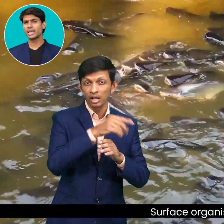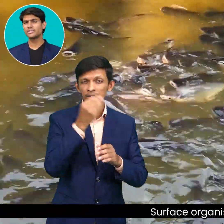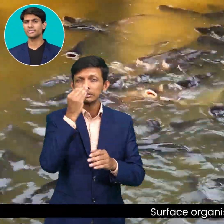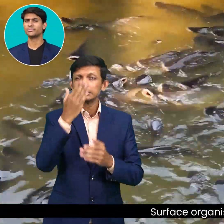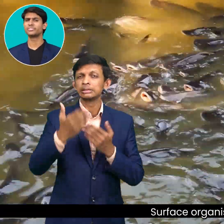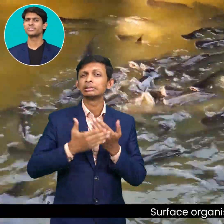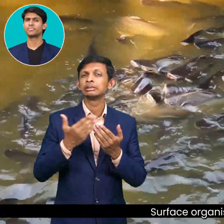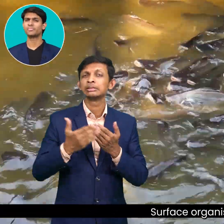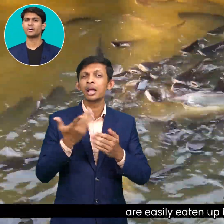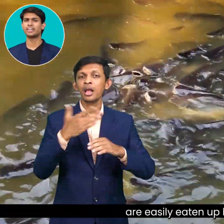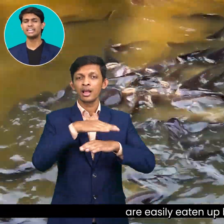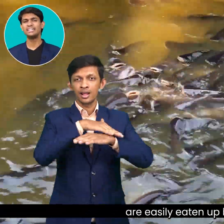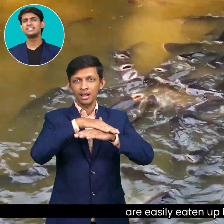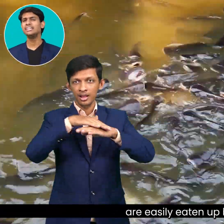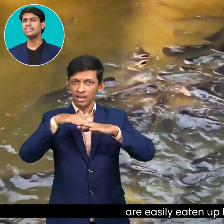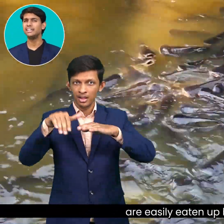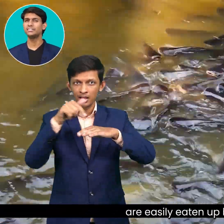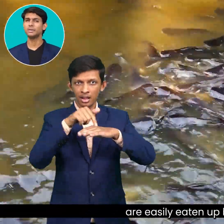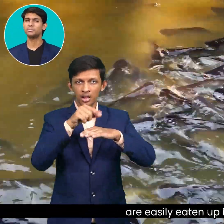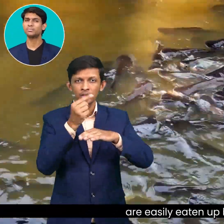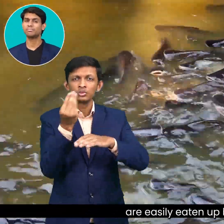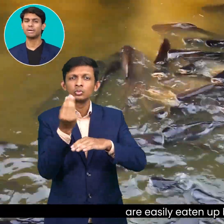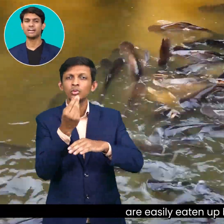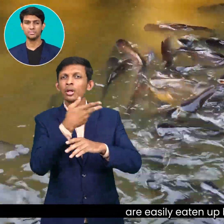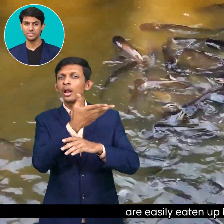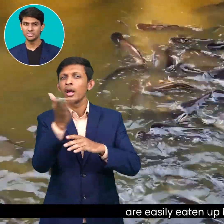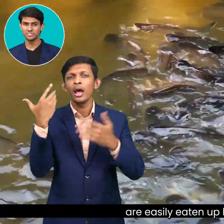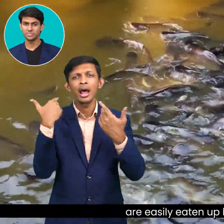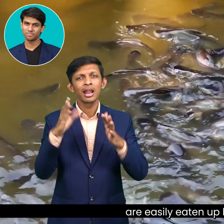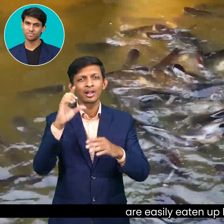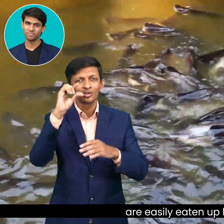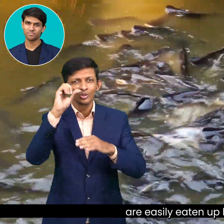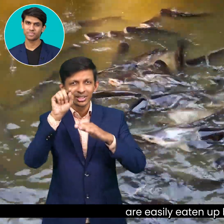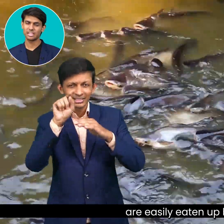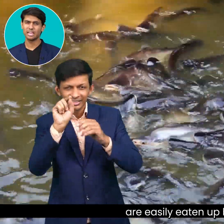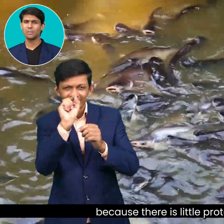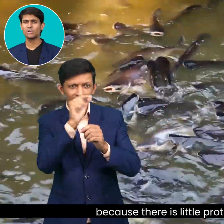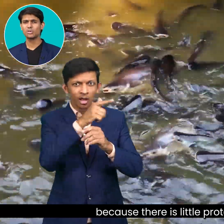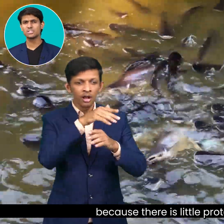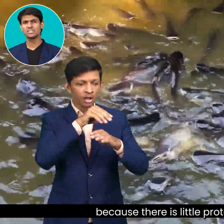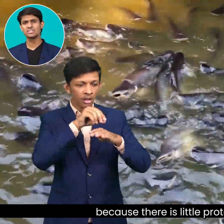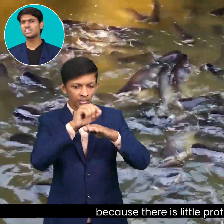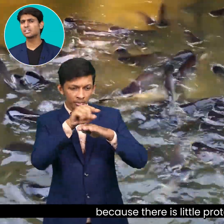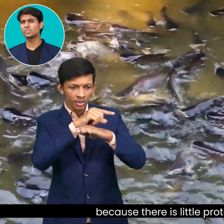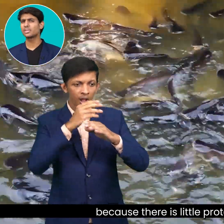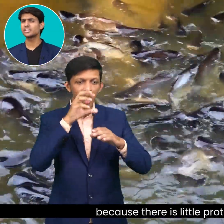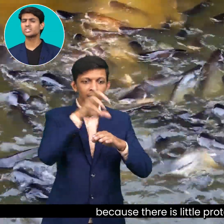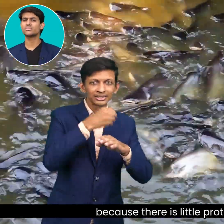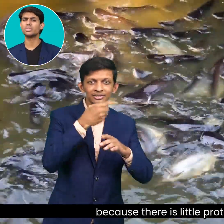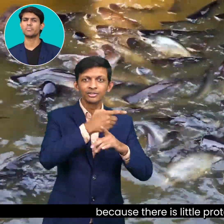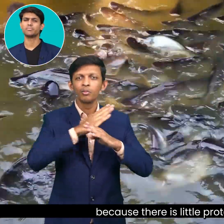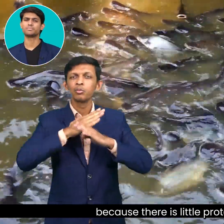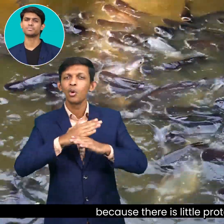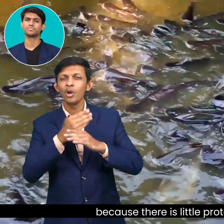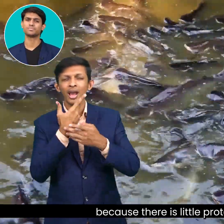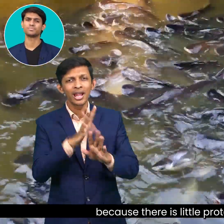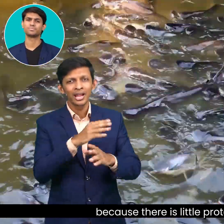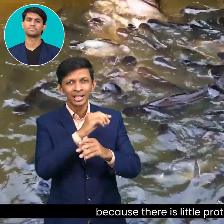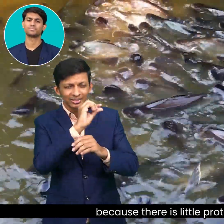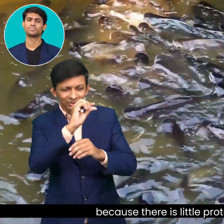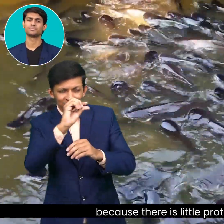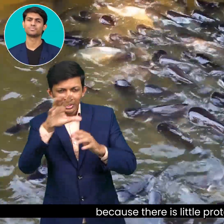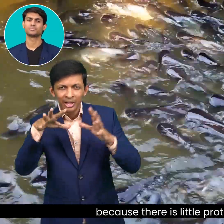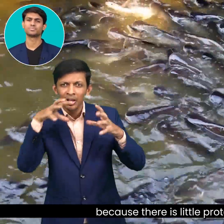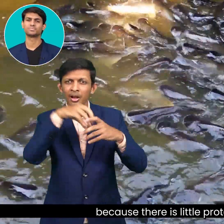Surface organisms are easily eaten up by others because there is little protection for them.